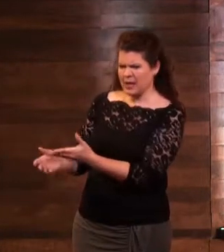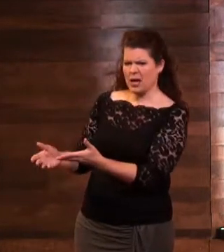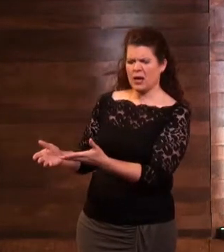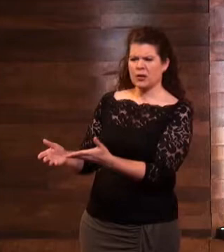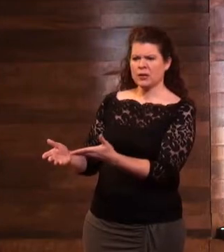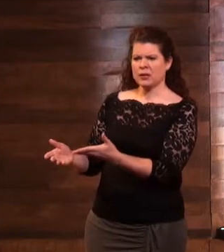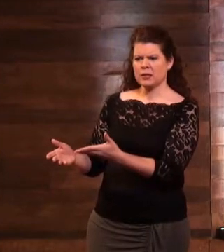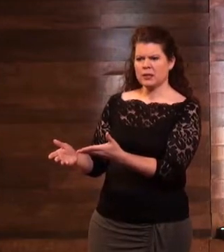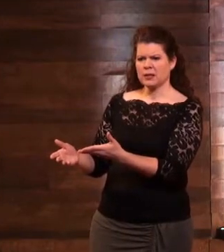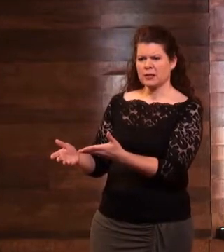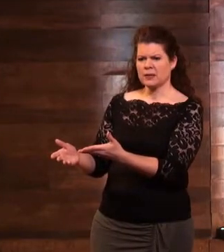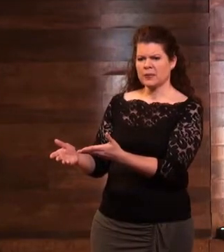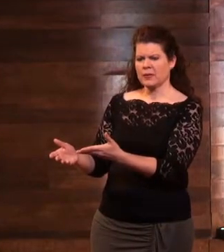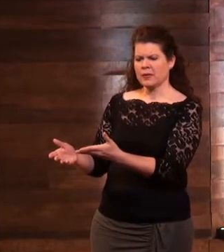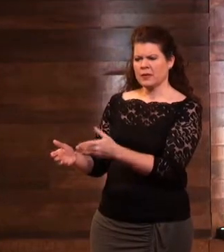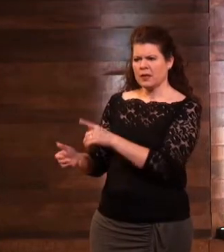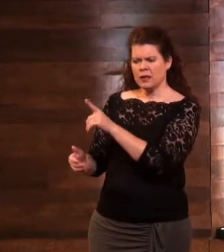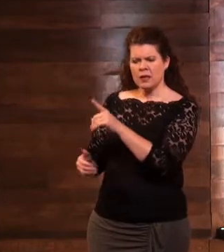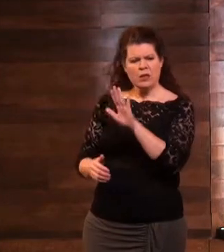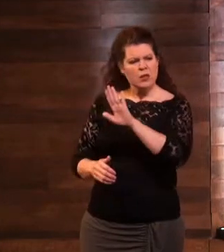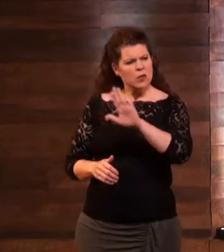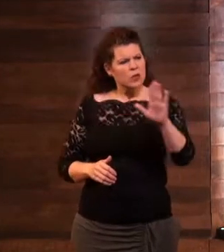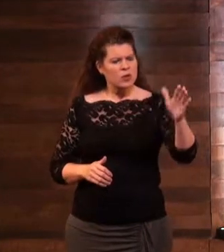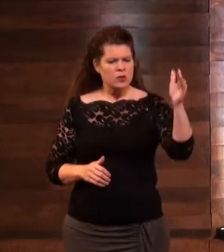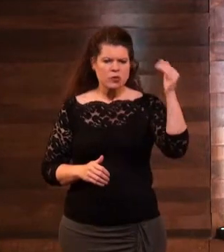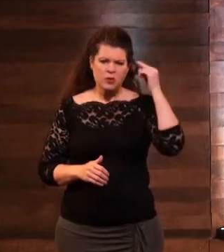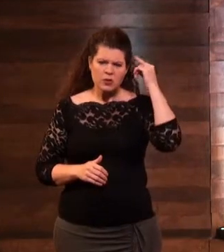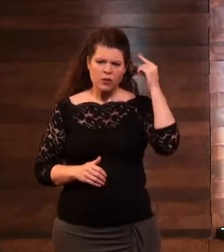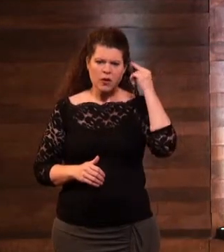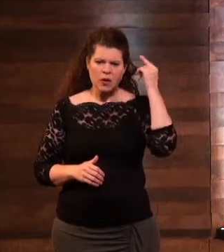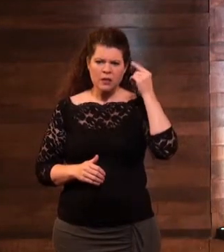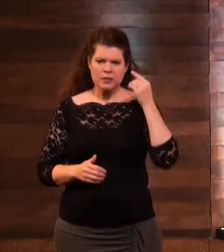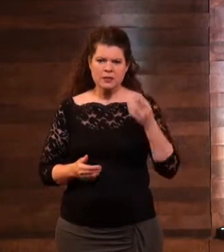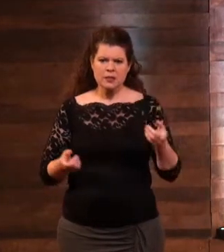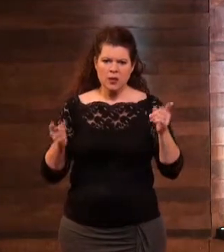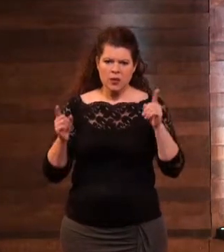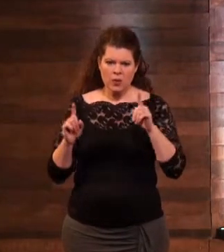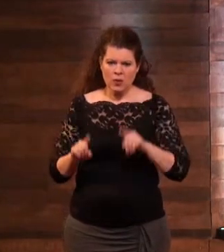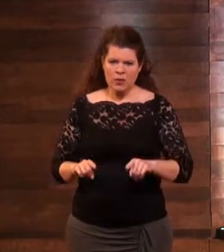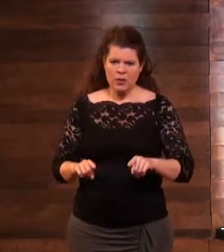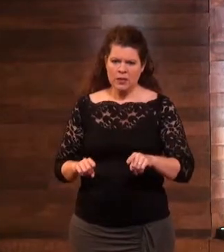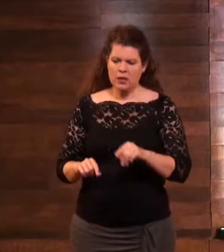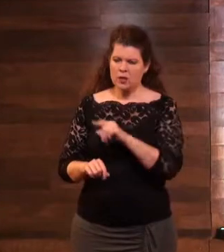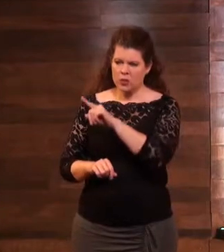Those are the kind of thoughts you have when, underneath it all, you're really working unto men.